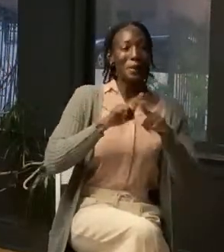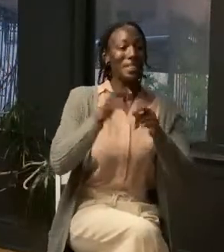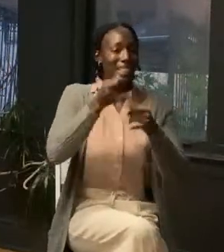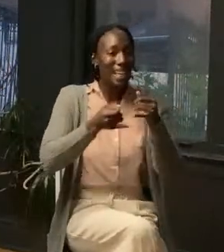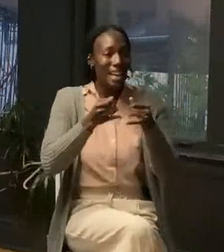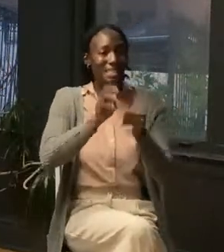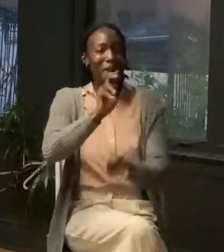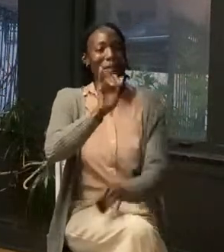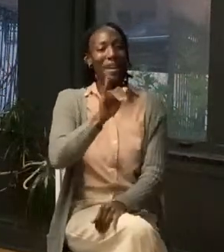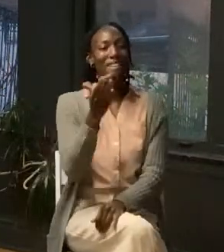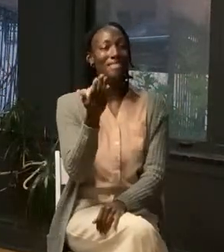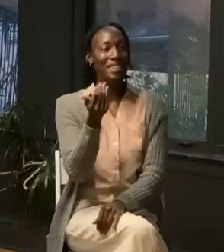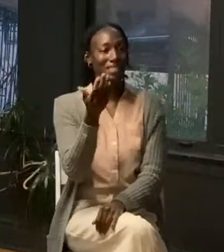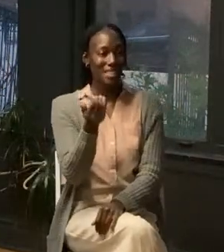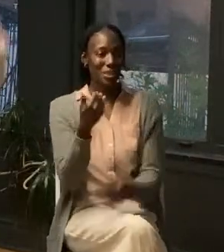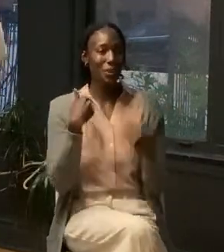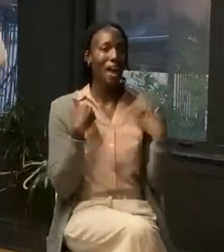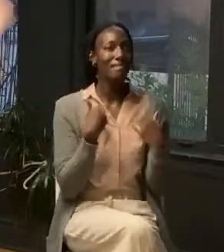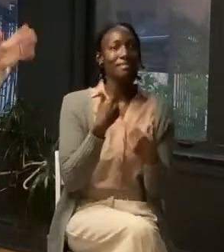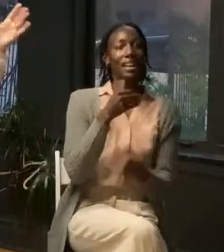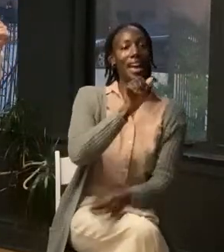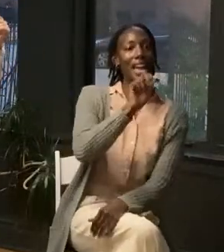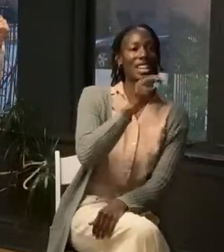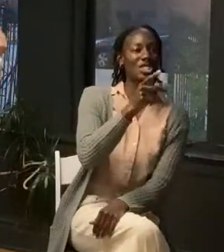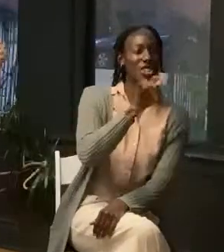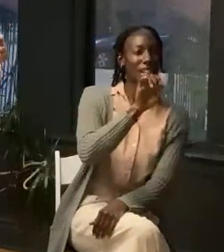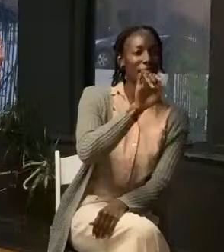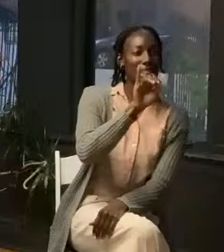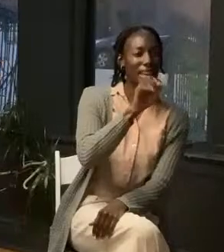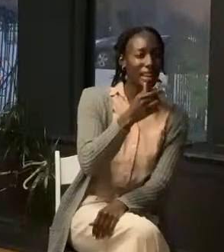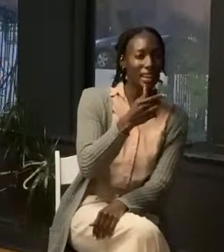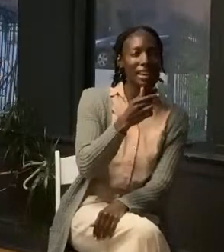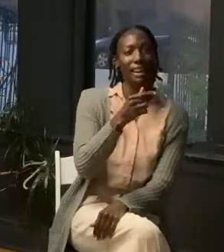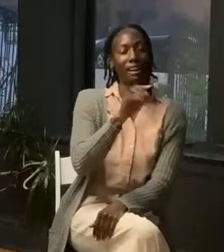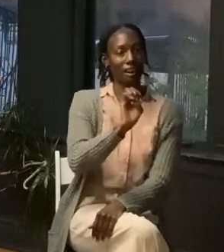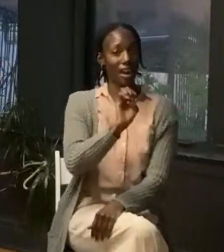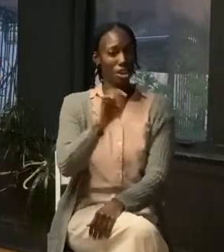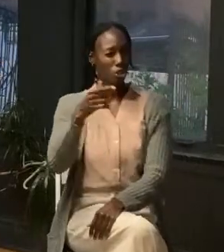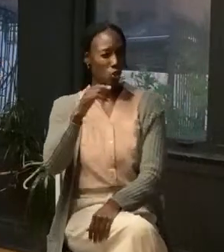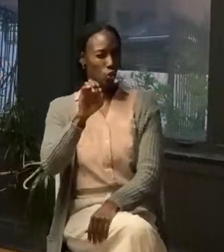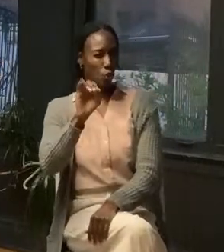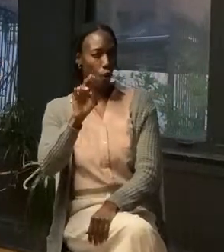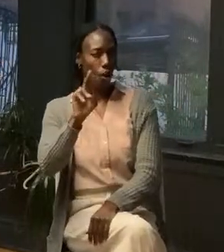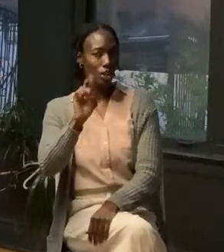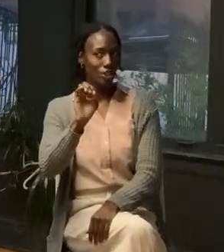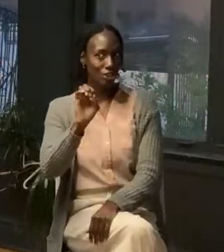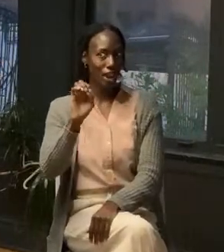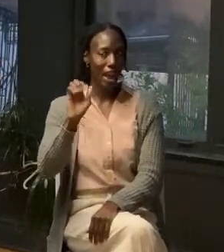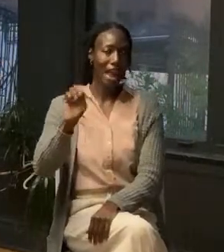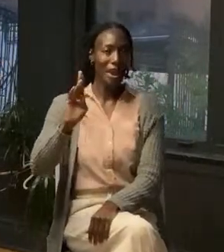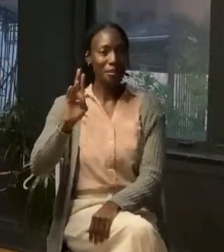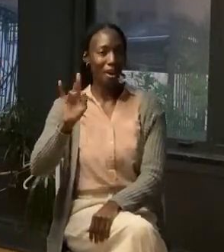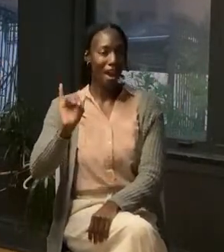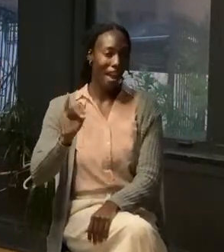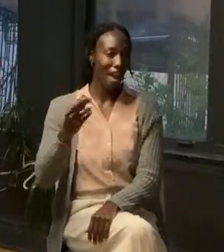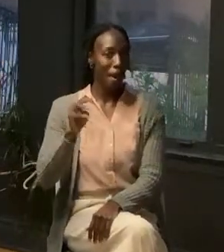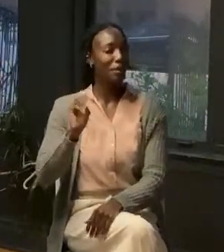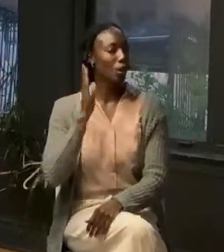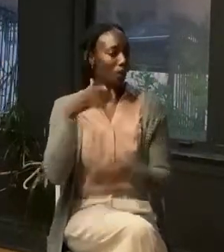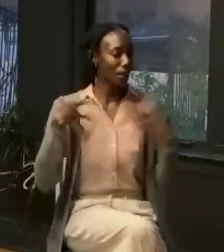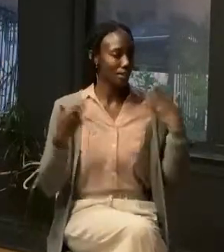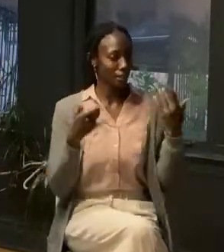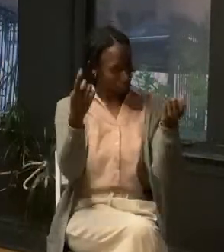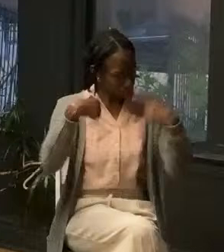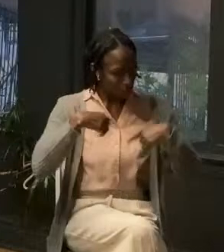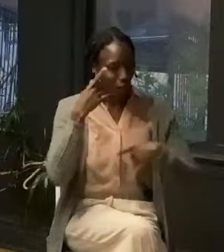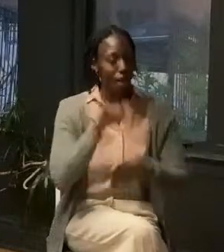Angelique Zovitz and George Abraham. It's going to be a banger. Come out for it. Okay, those are all my announcements. We are